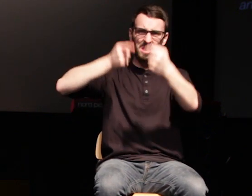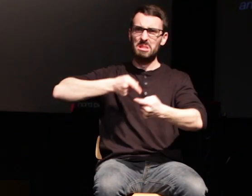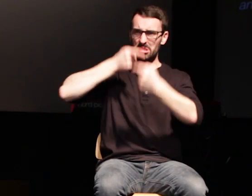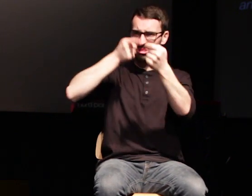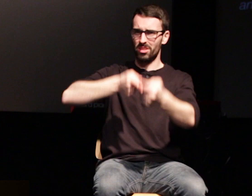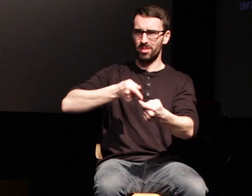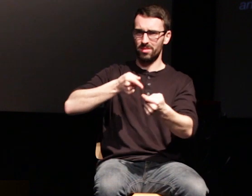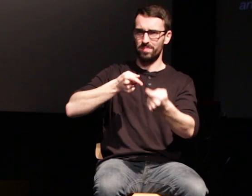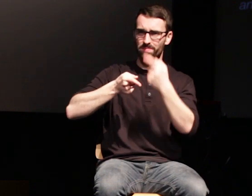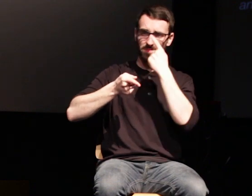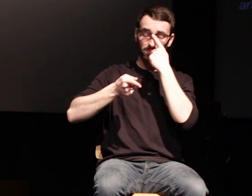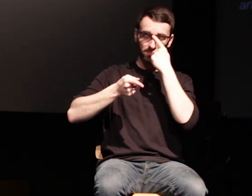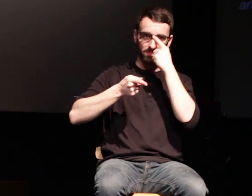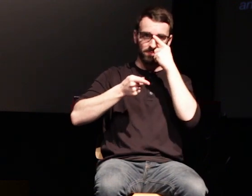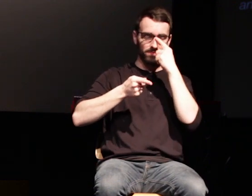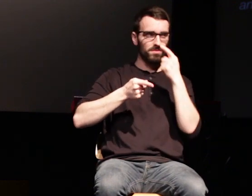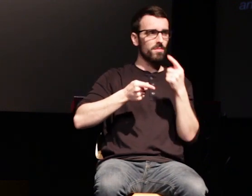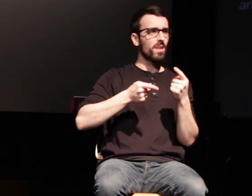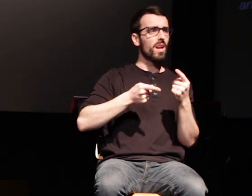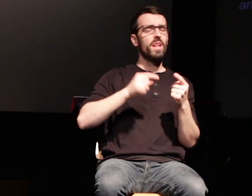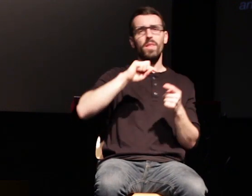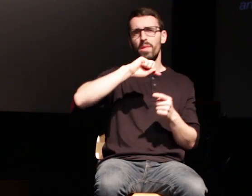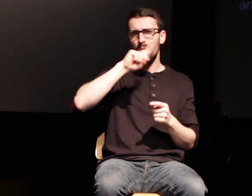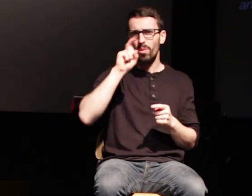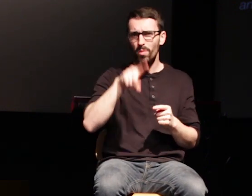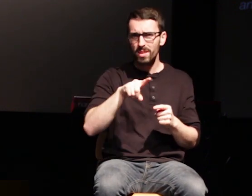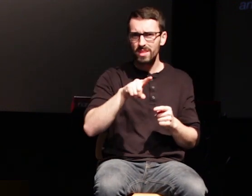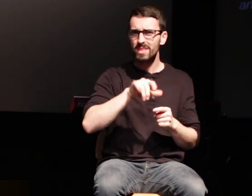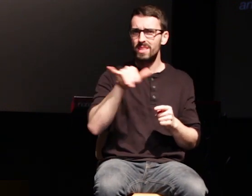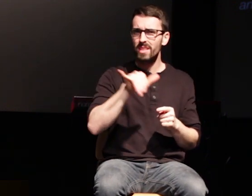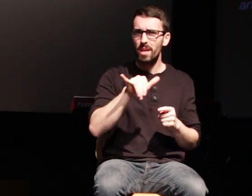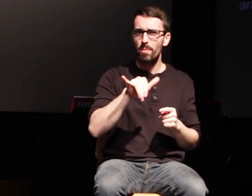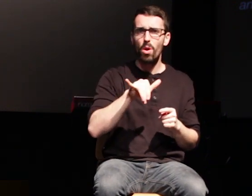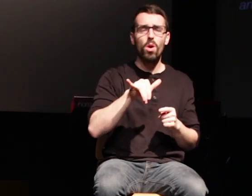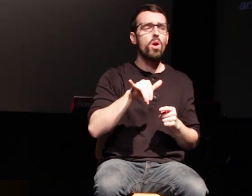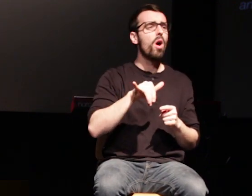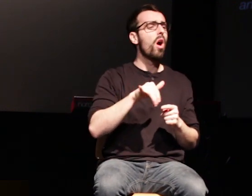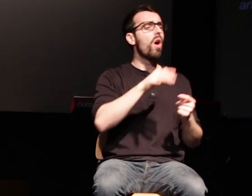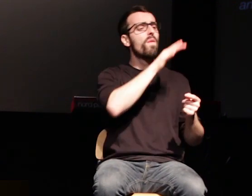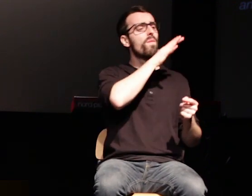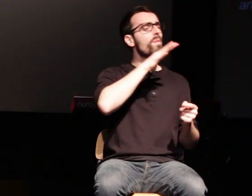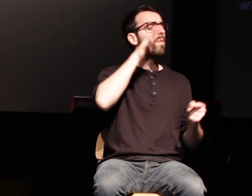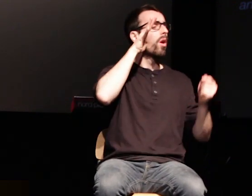question. Why does a farmer sow seed?